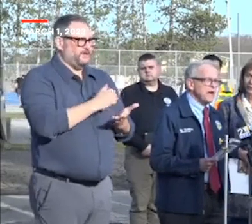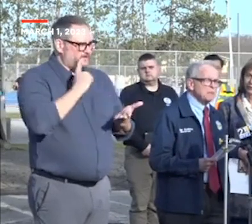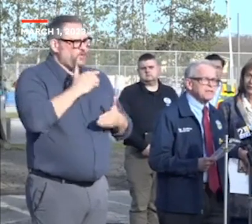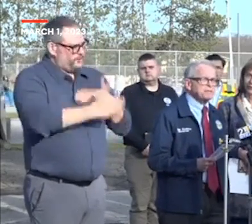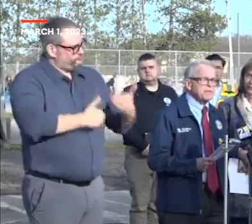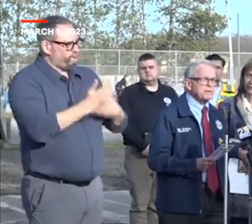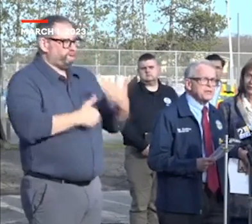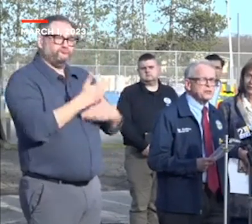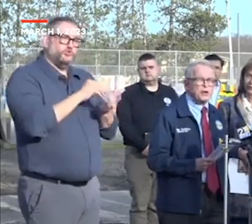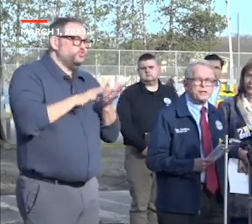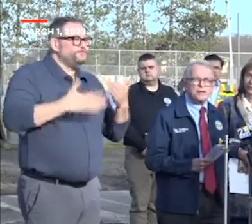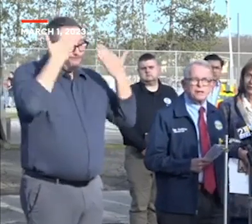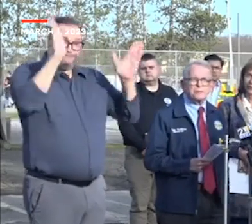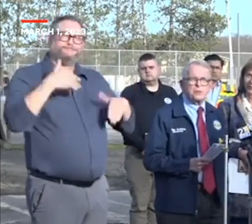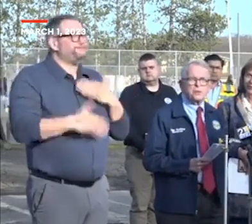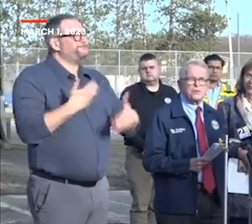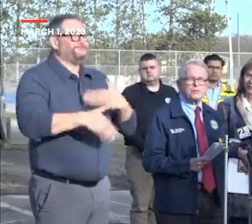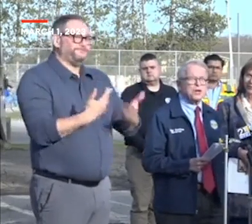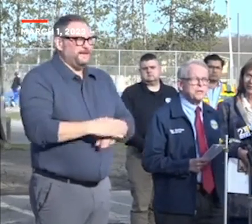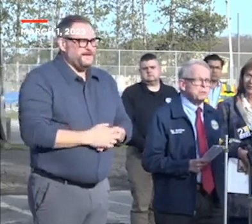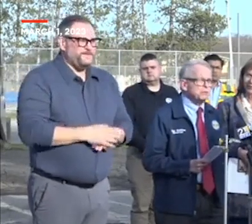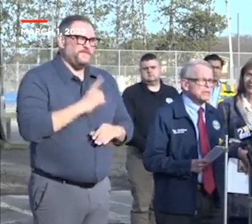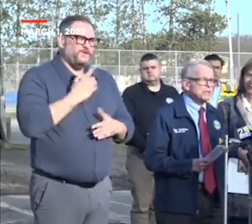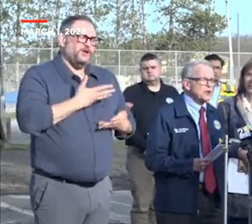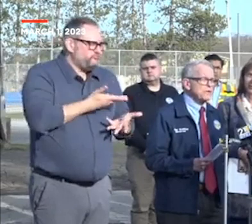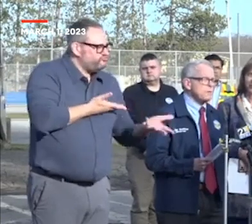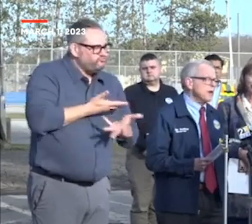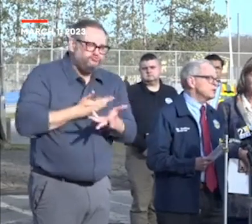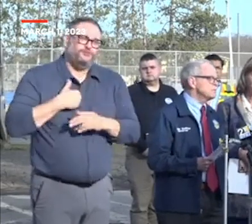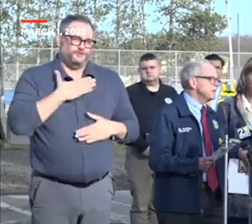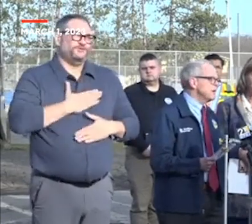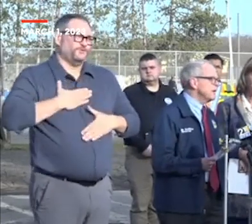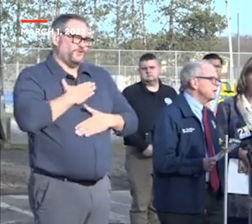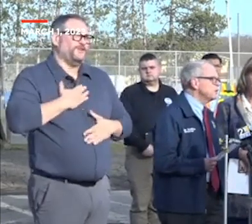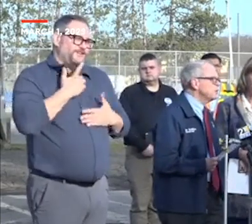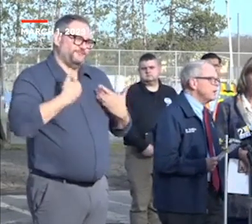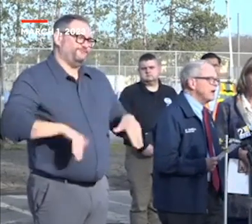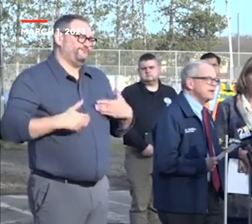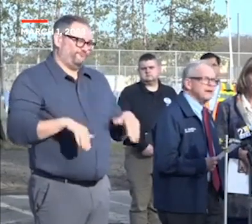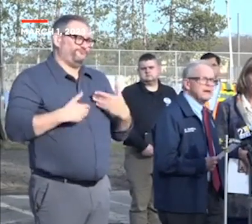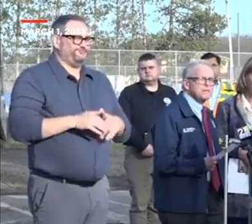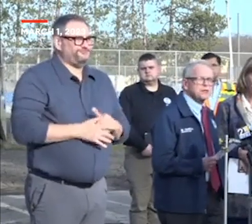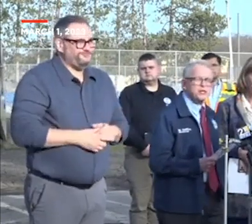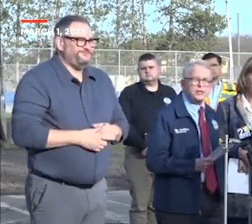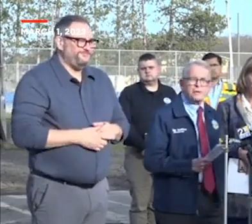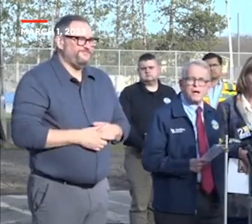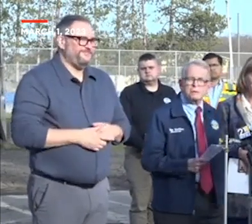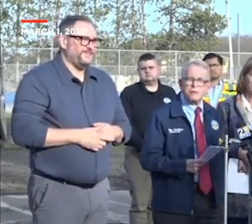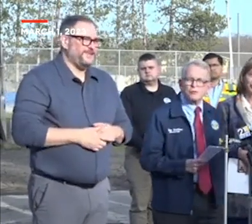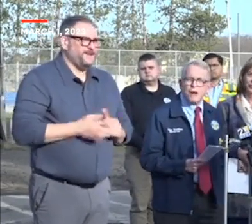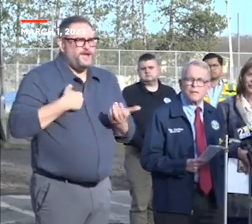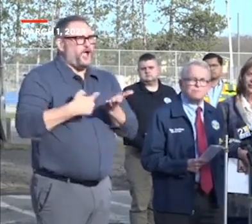their families. And we enjoyed being with these young people very, very much. We had conversation